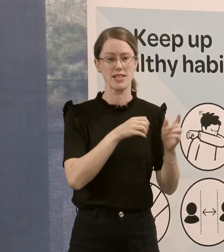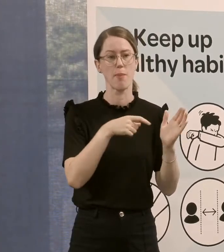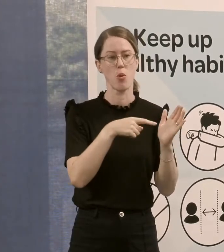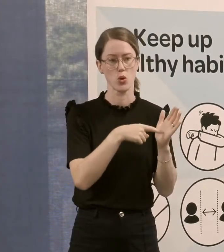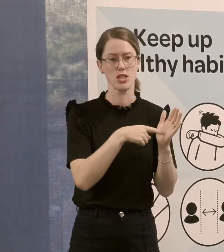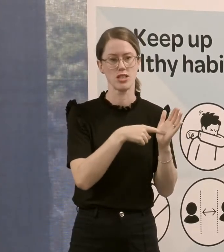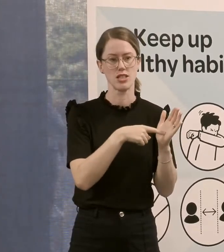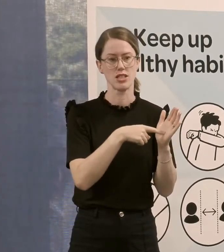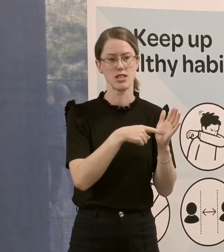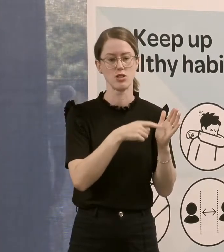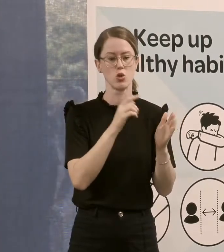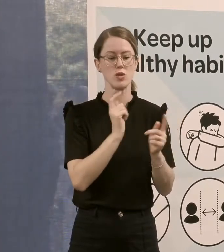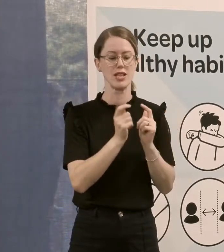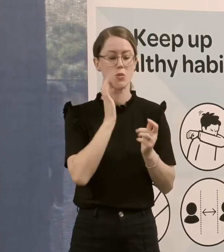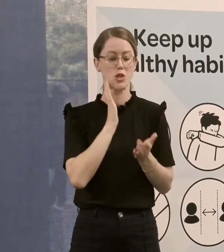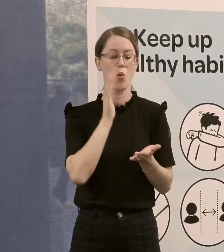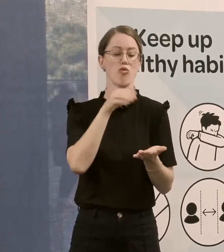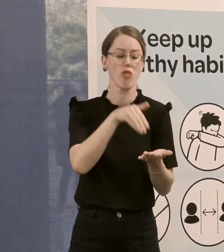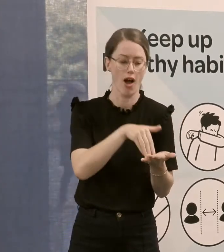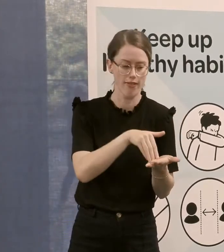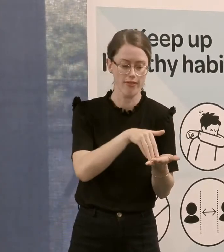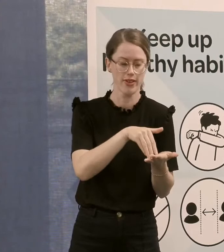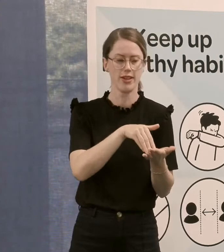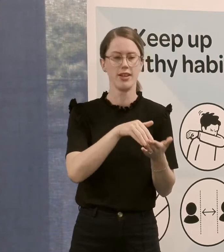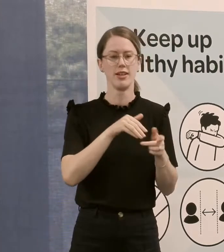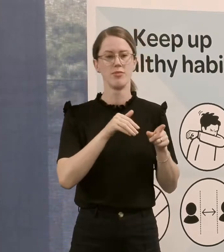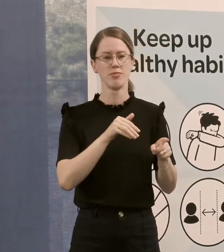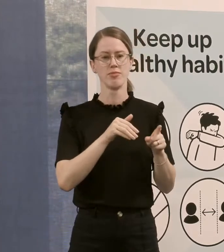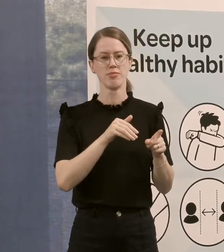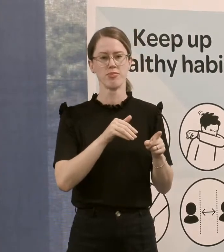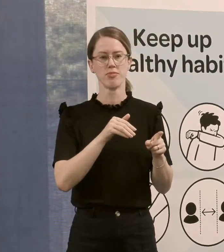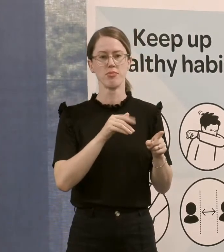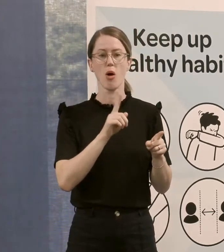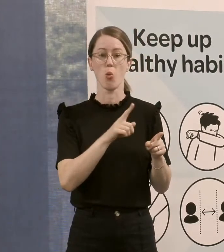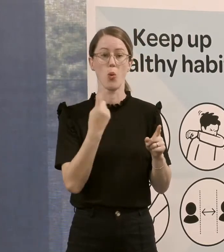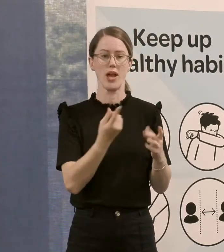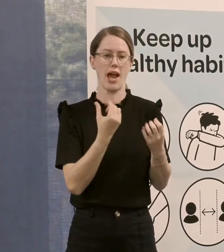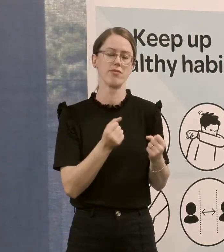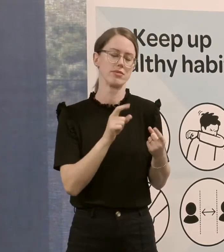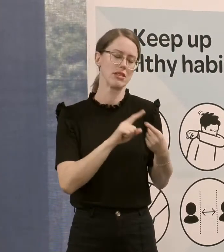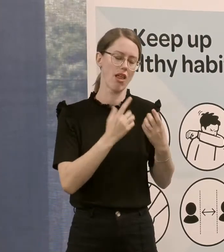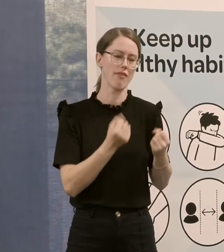actually pre-departure testing. But at the moment, of course, we still have got the latter in place. What